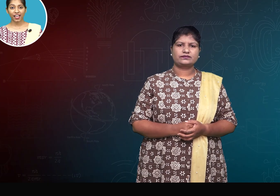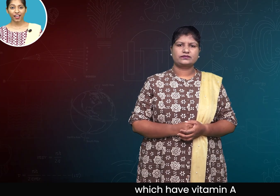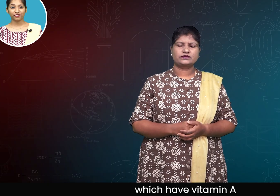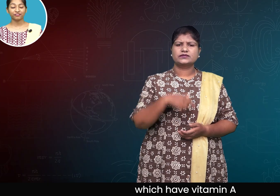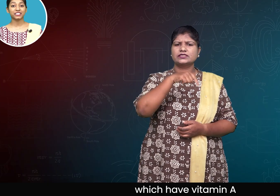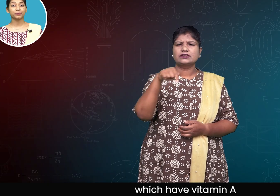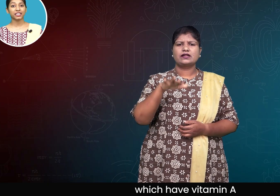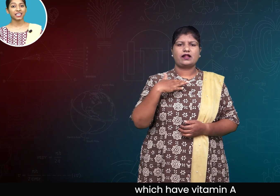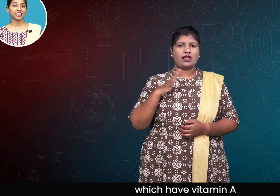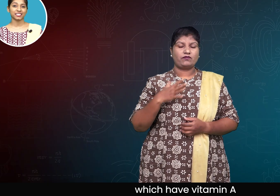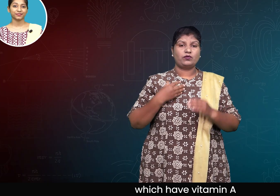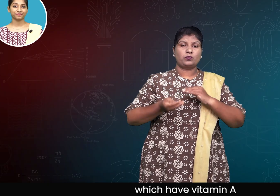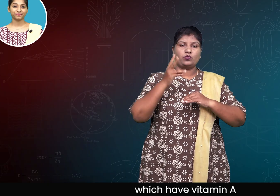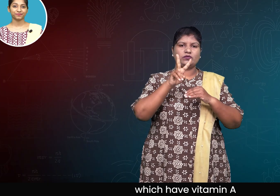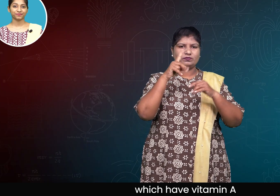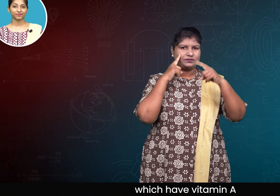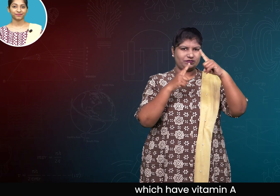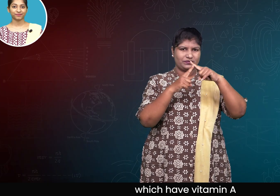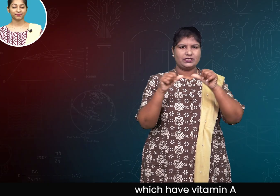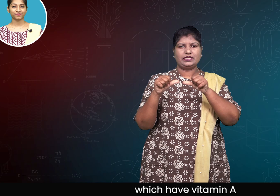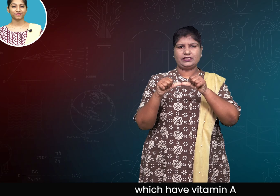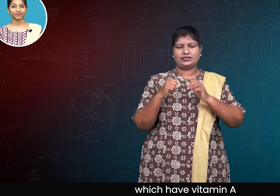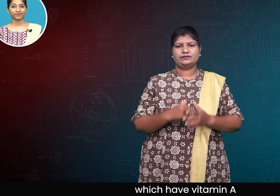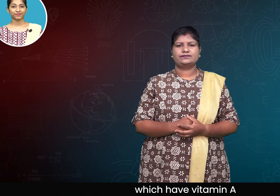which have vitamin A: